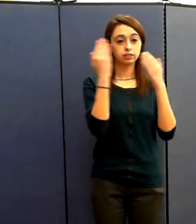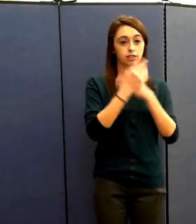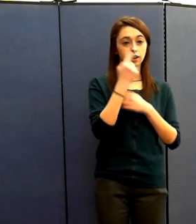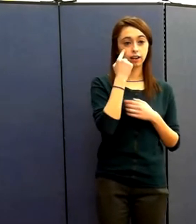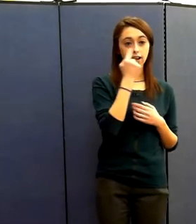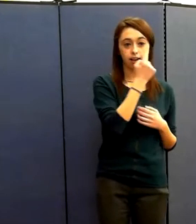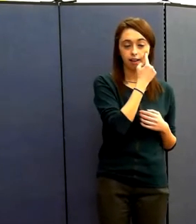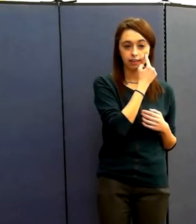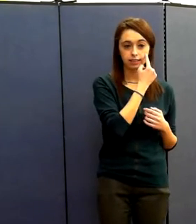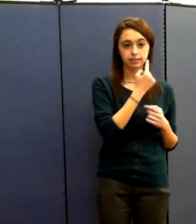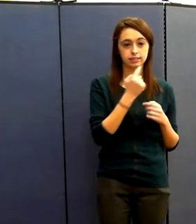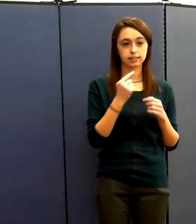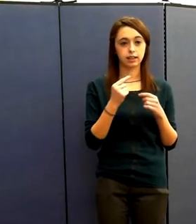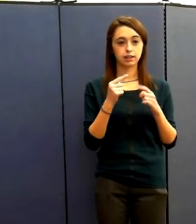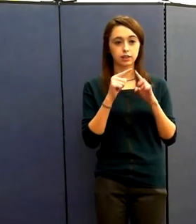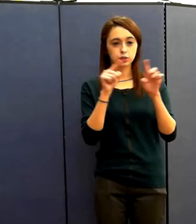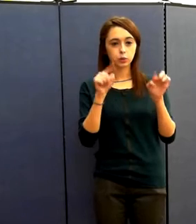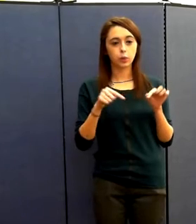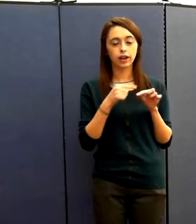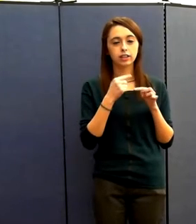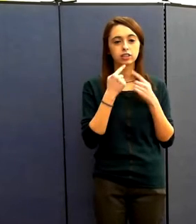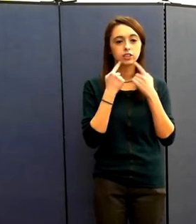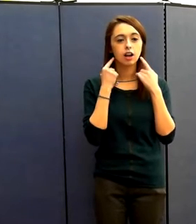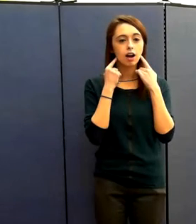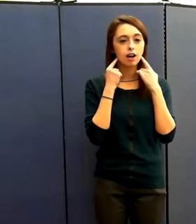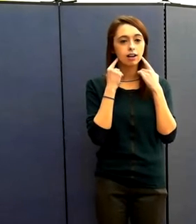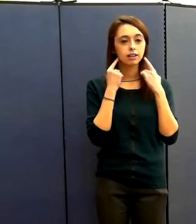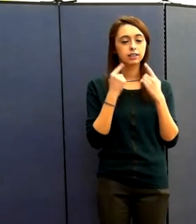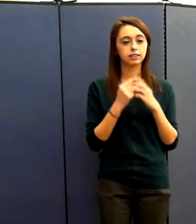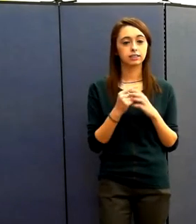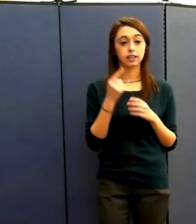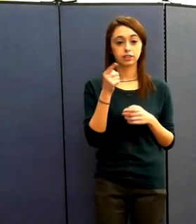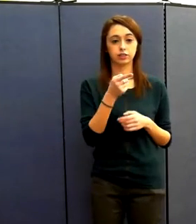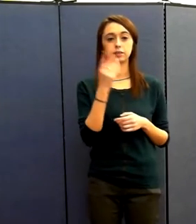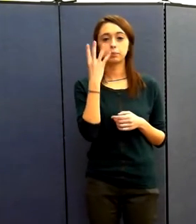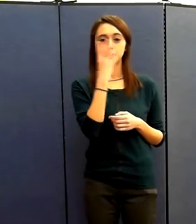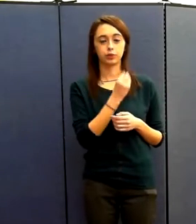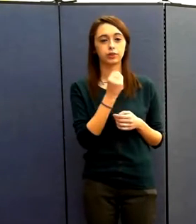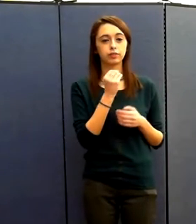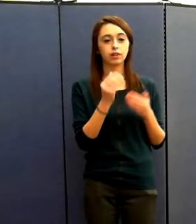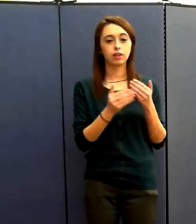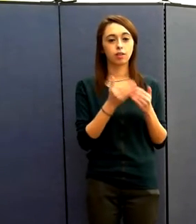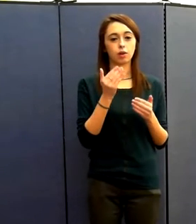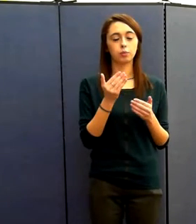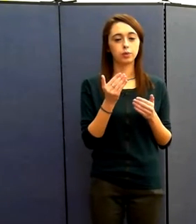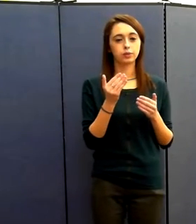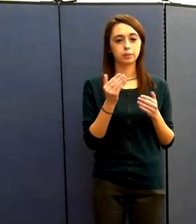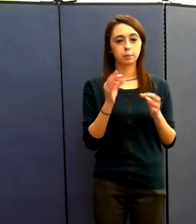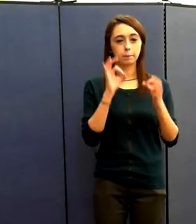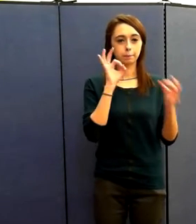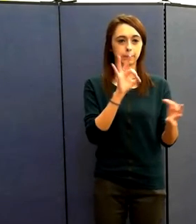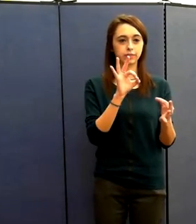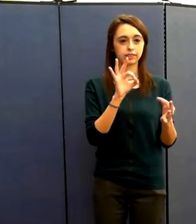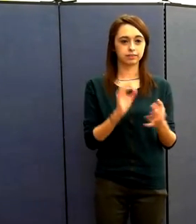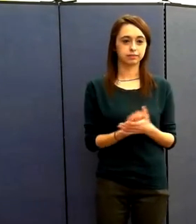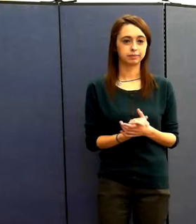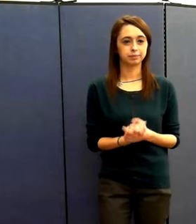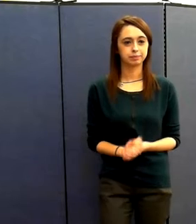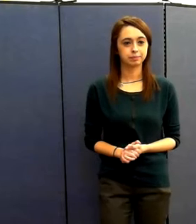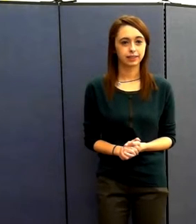jaw with high cheekbones. She is beautiful, almost statuesque. She is wearing a red